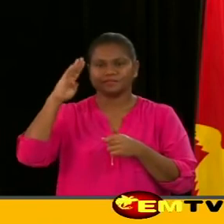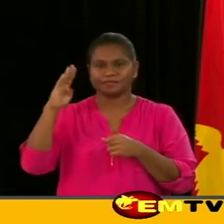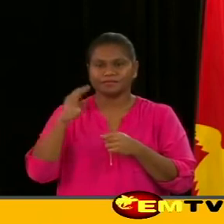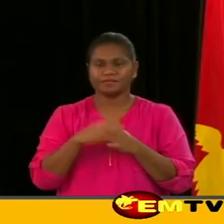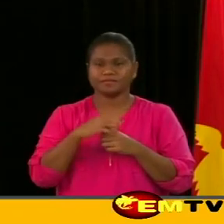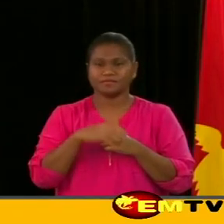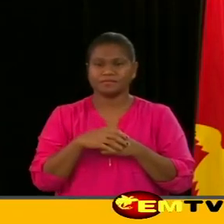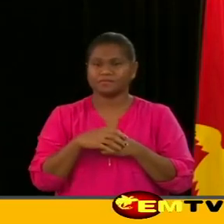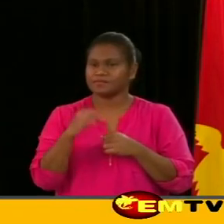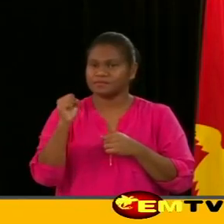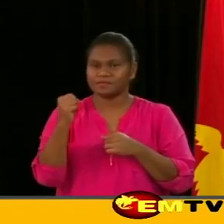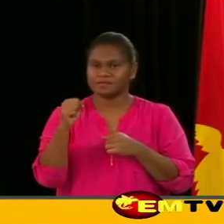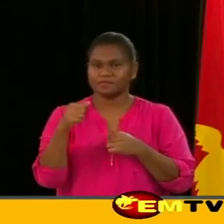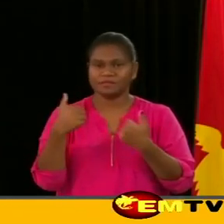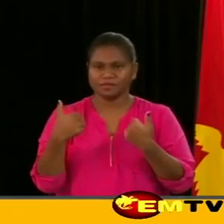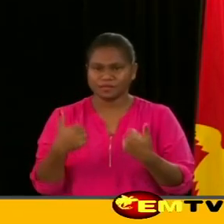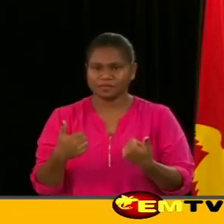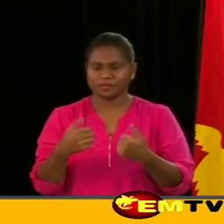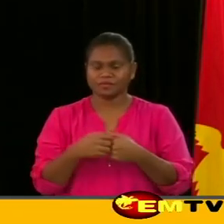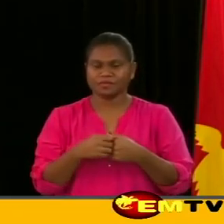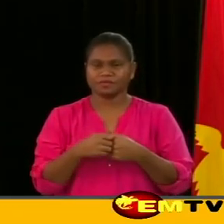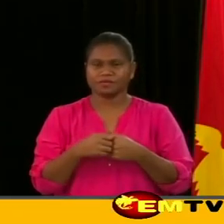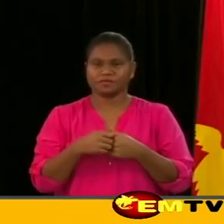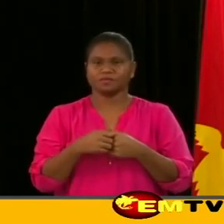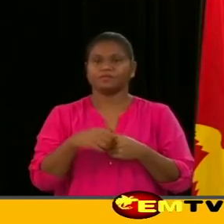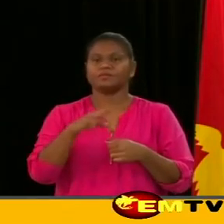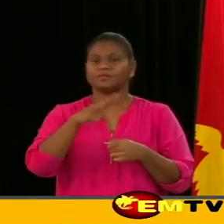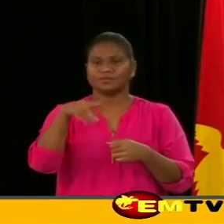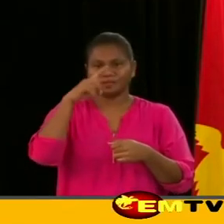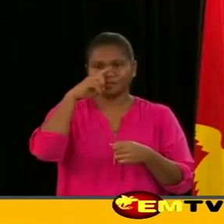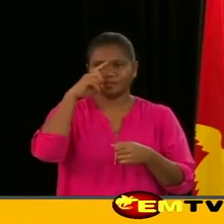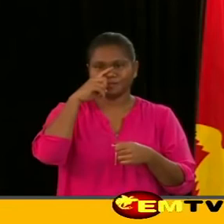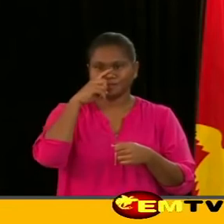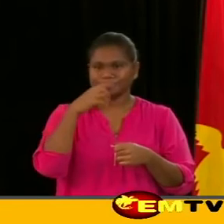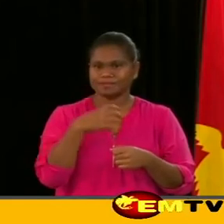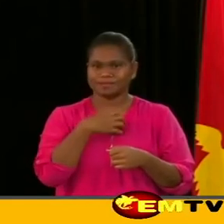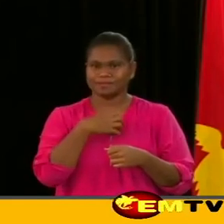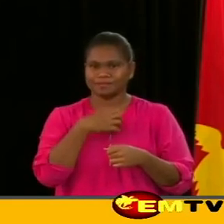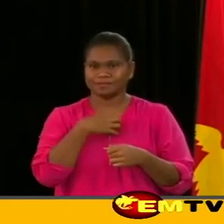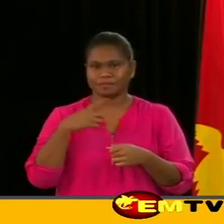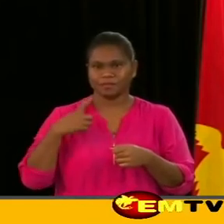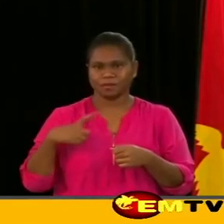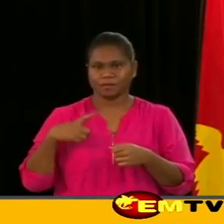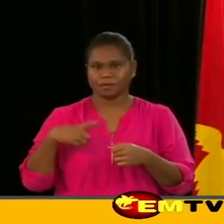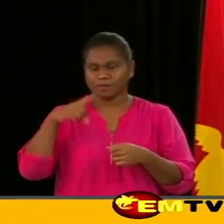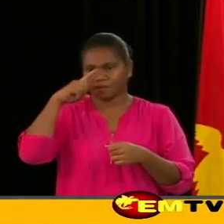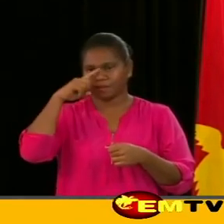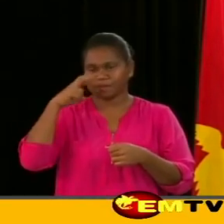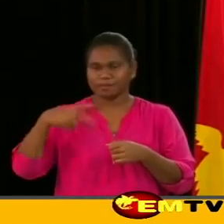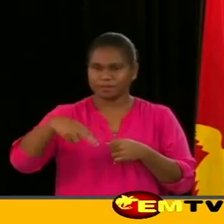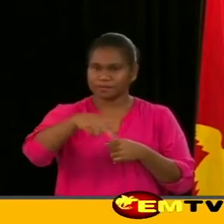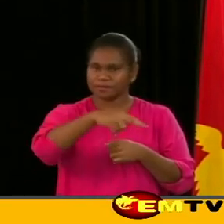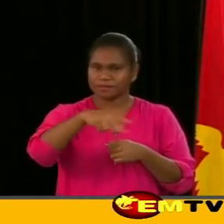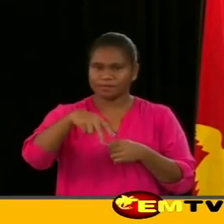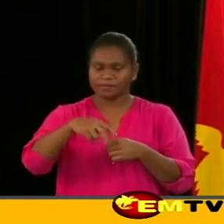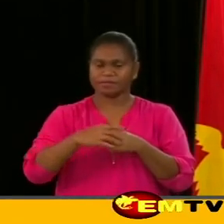know, and it's totally unacceptable for our Papua New Guinea nationals to put everyone else at risk in the pursuit of you know, doing business or whatever.